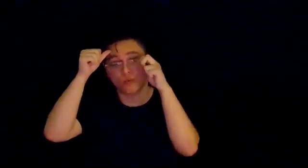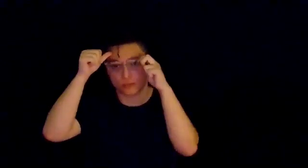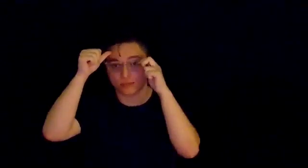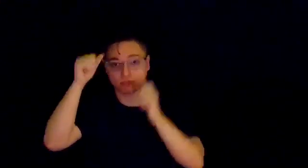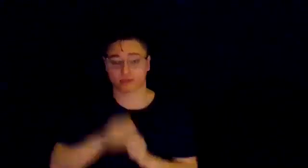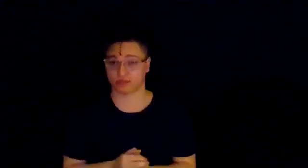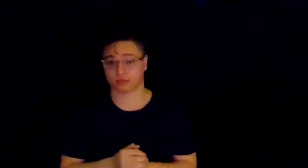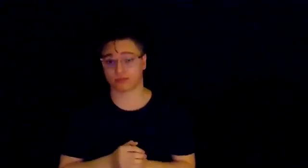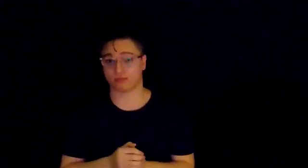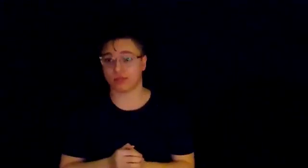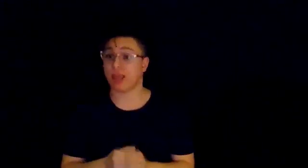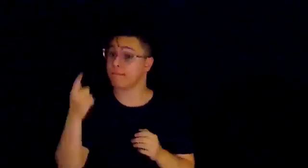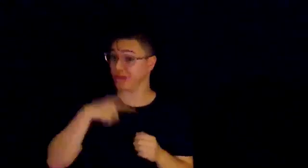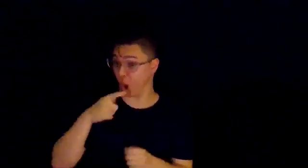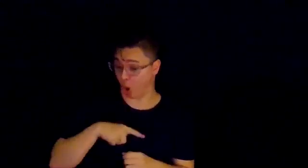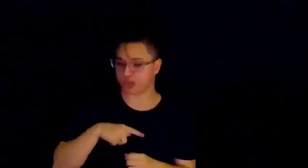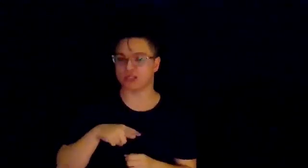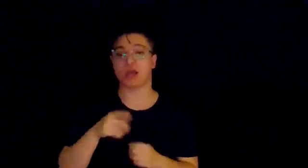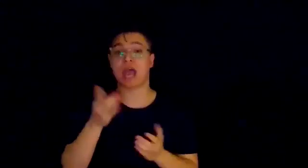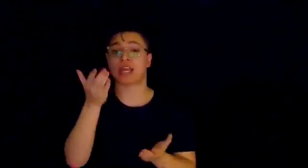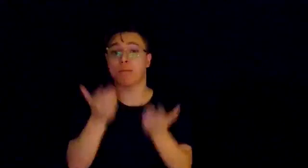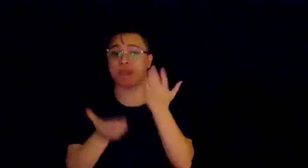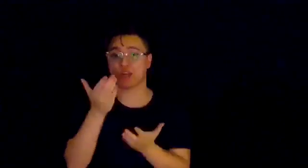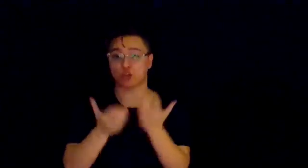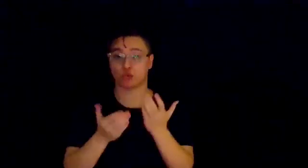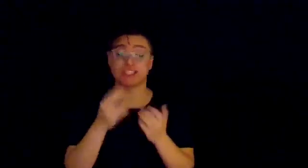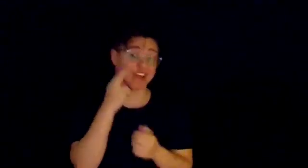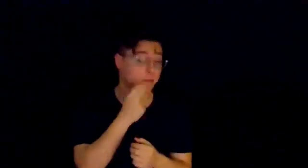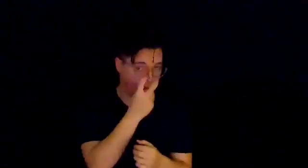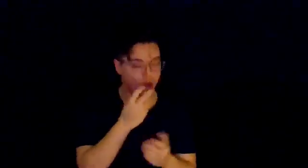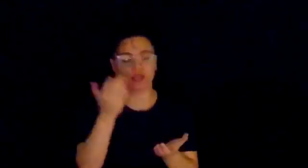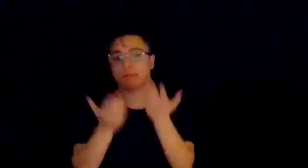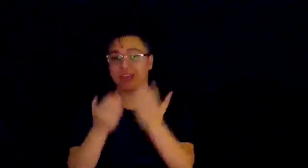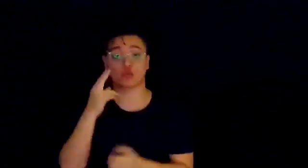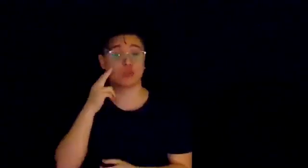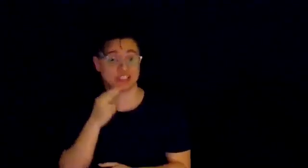depth to know exactly what you need, what those hours are and what they are for.